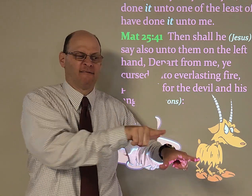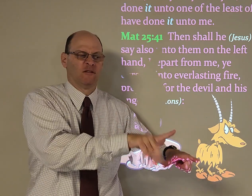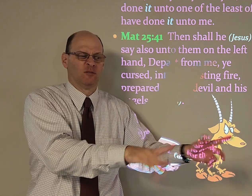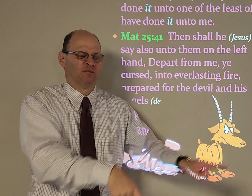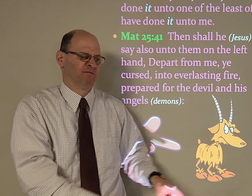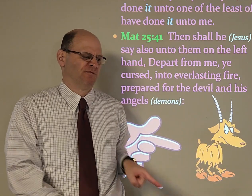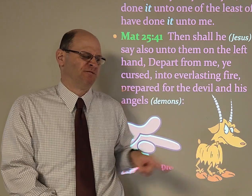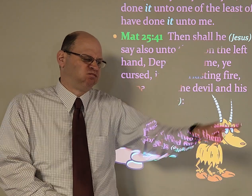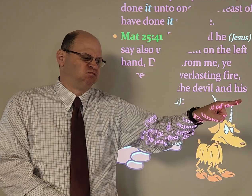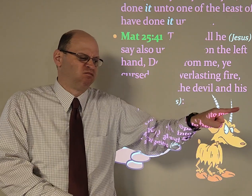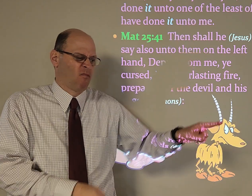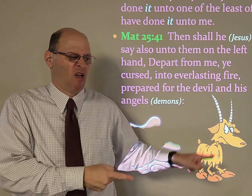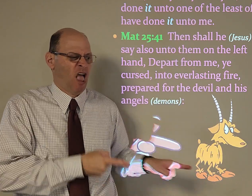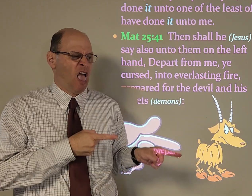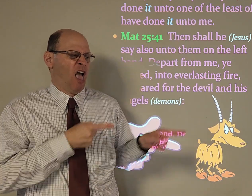And this again representing the goat.